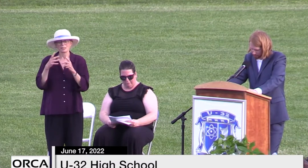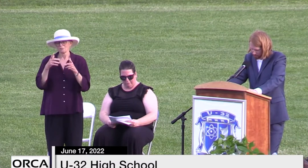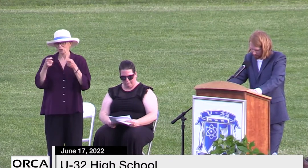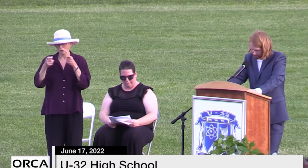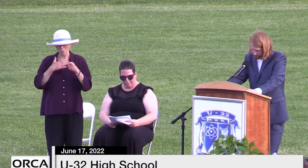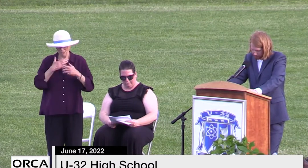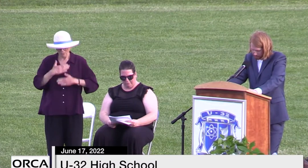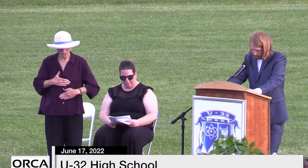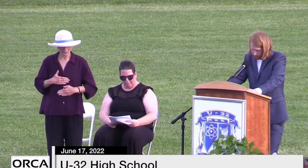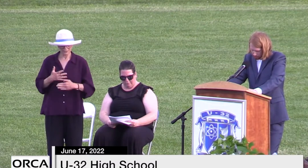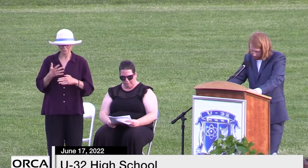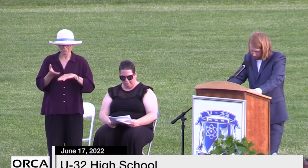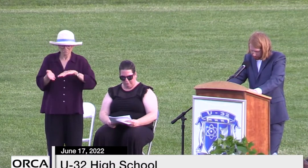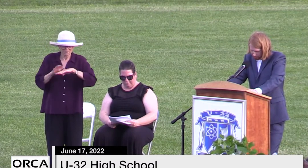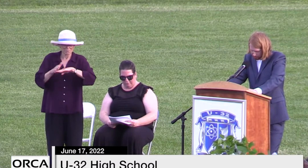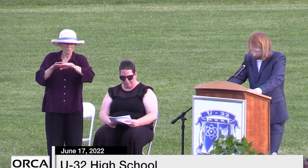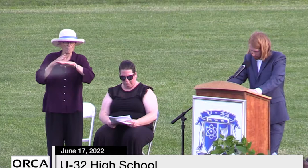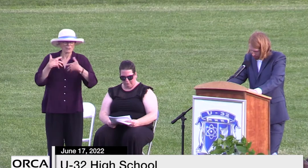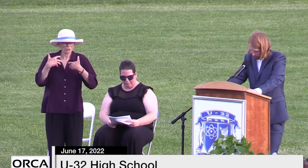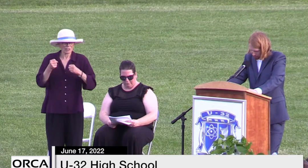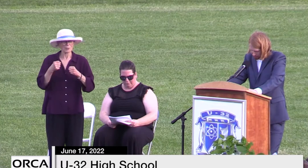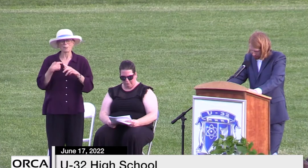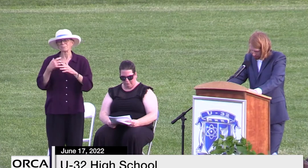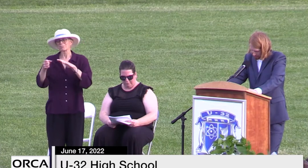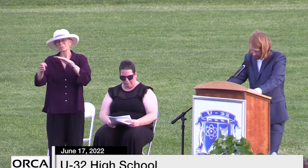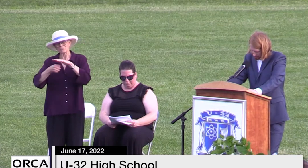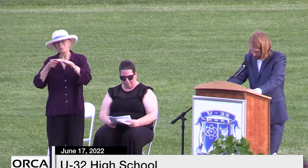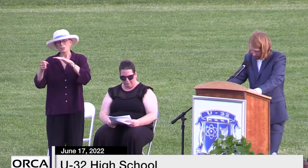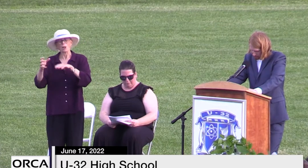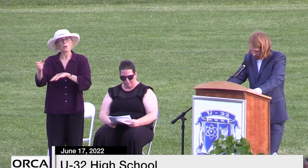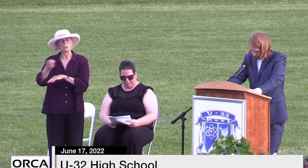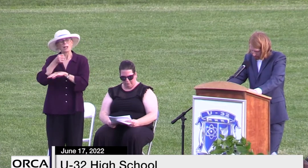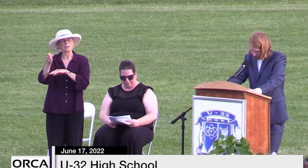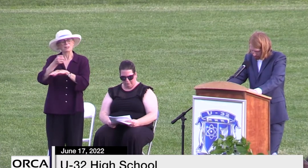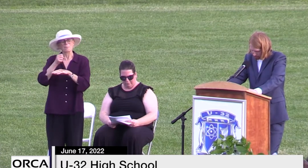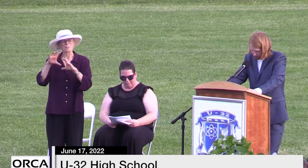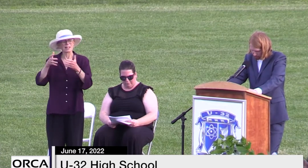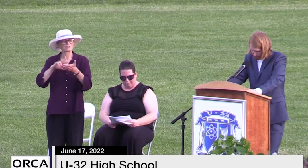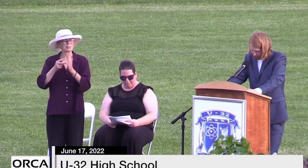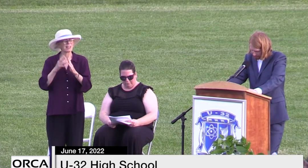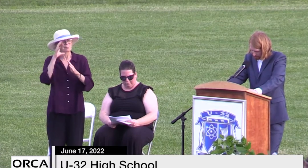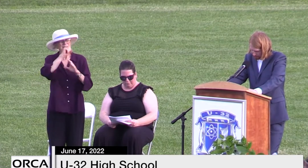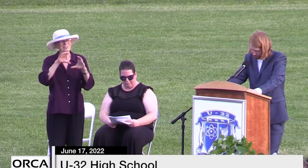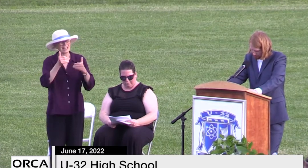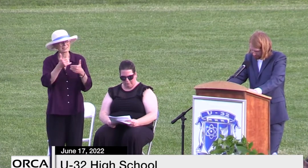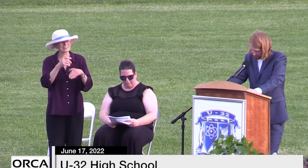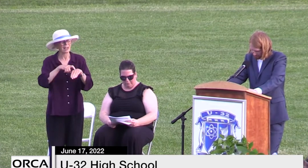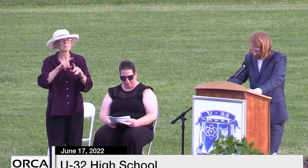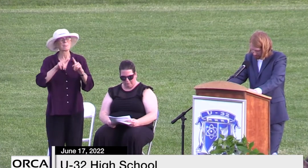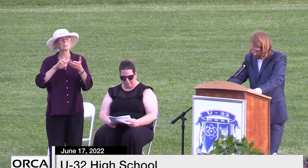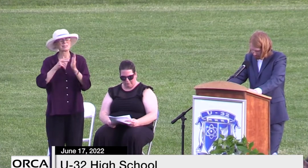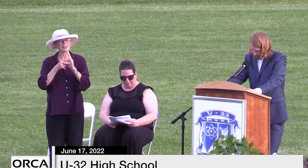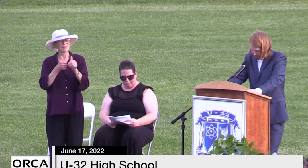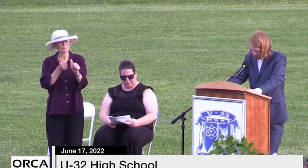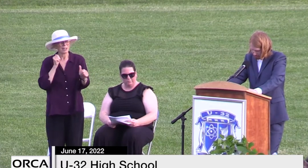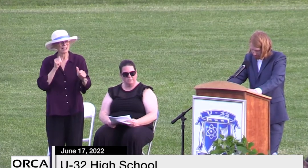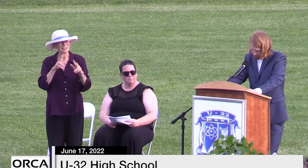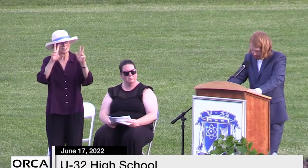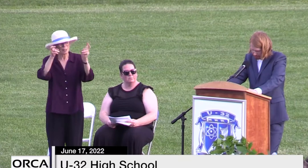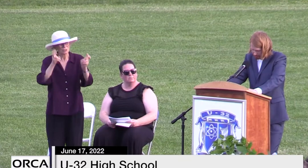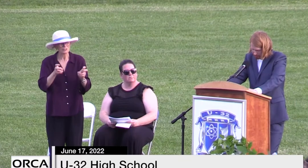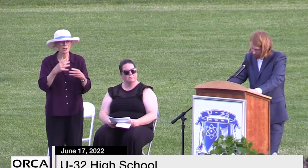and build up strength. With all these pullouts, I was missing class time. This caused me to fall behind in topics of study, like